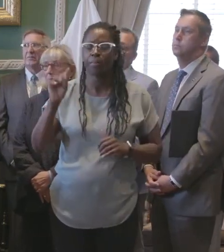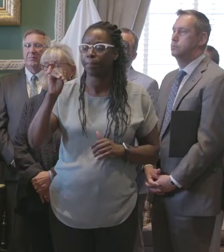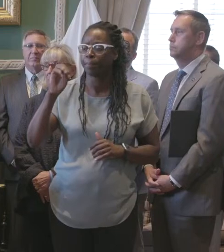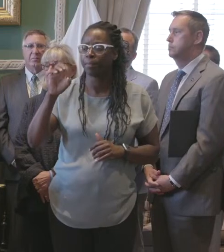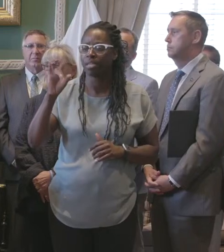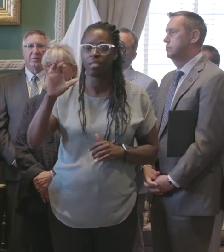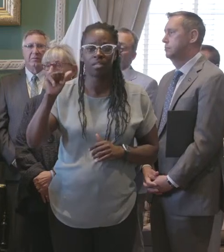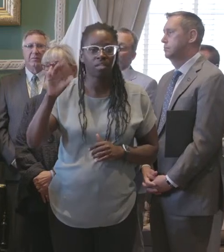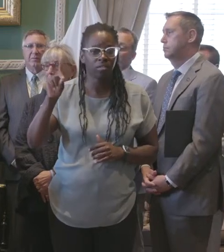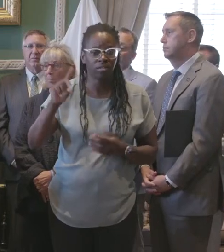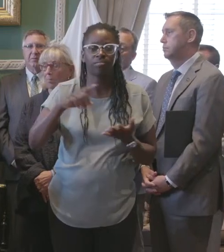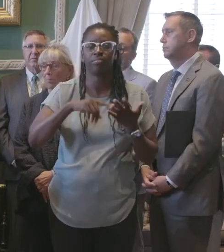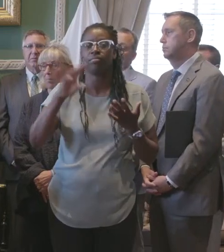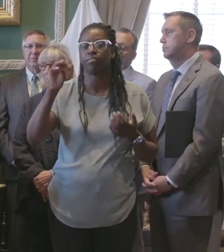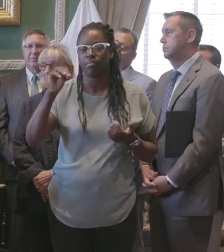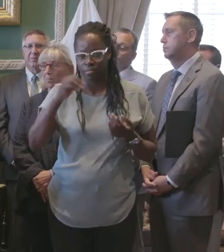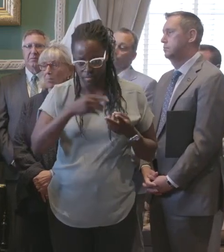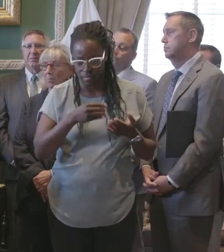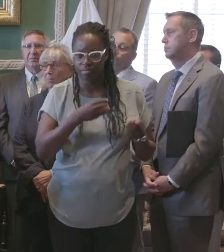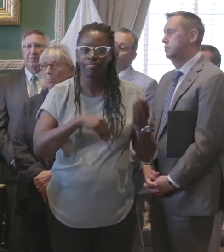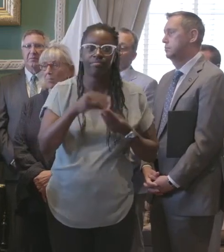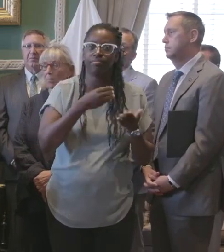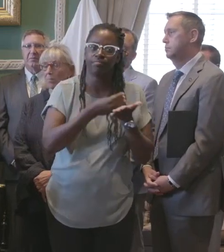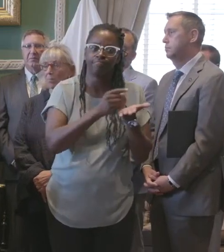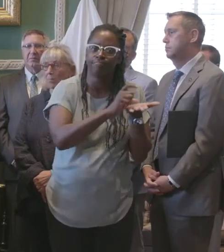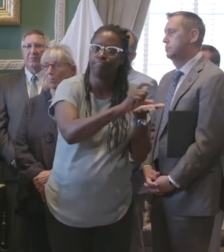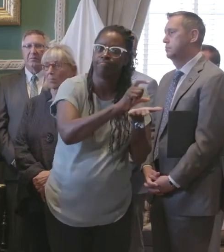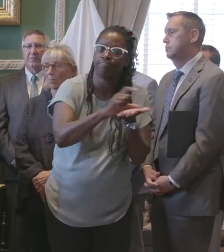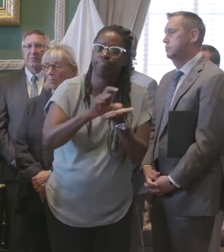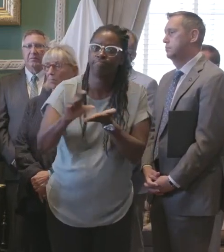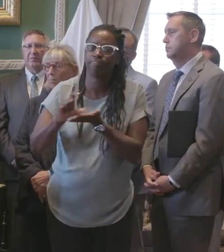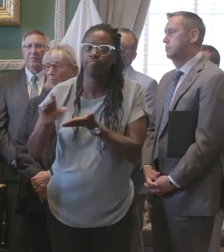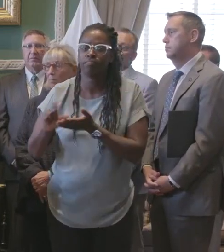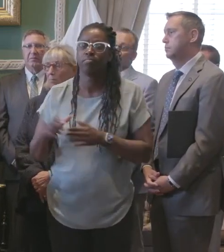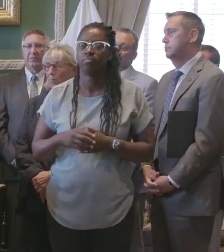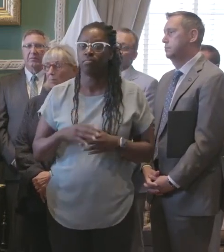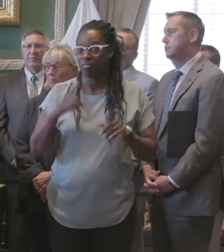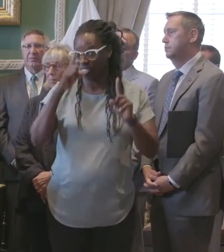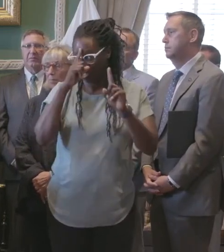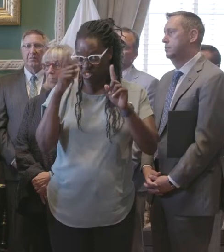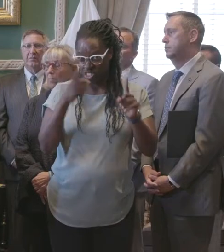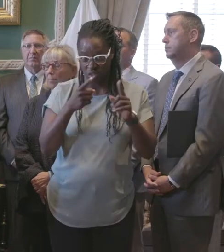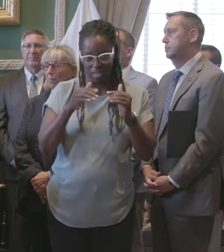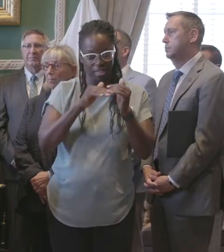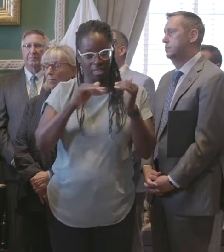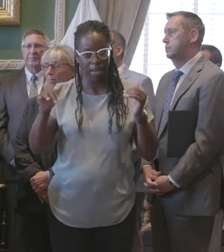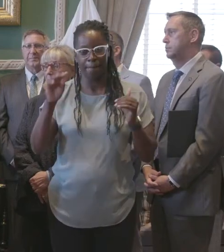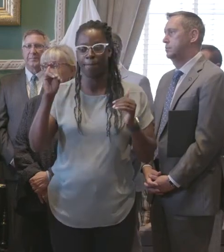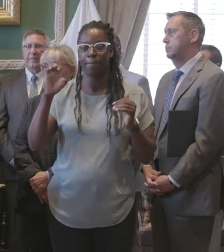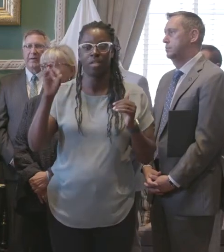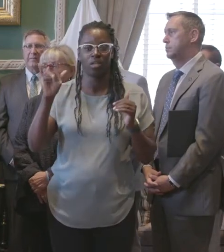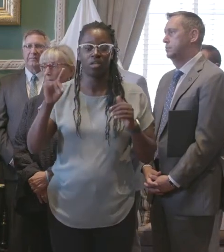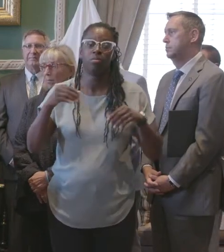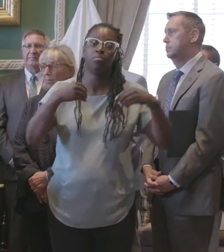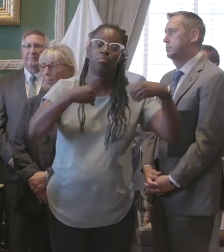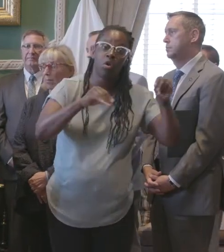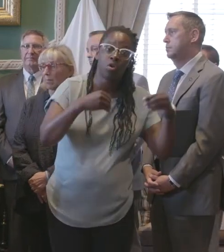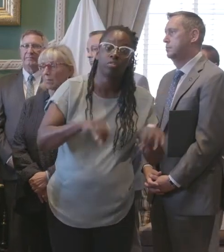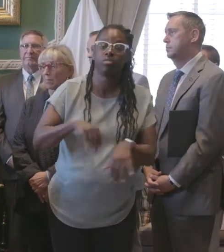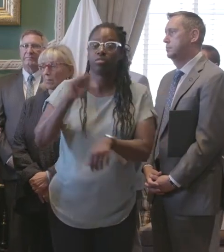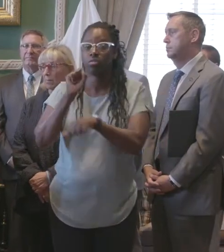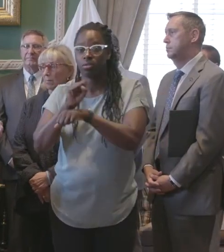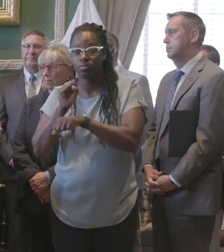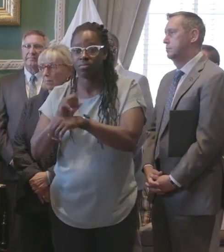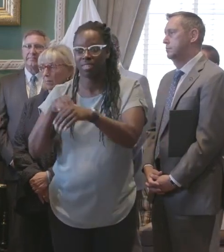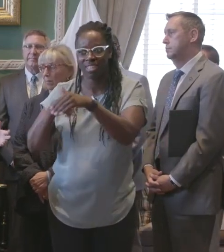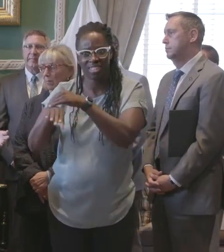Medicaid funding. Again, our focus is on shoring up the stability of the market, jobs, access to care for patients, and right